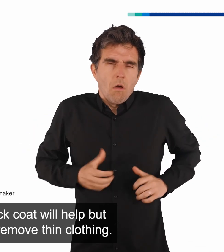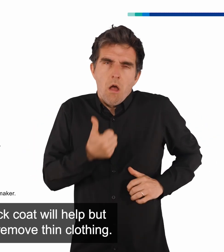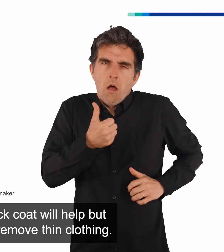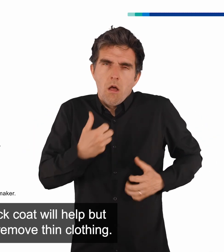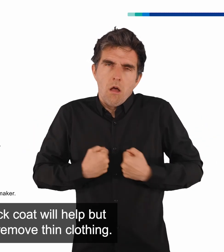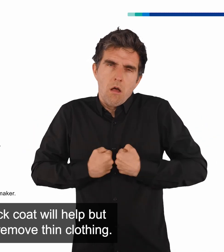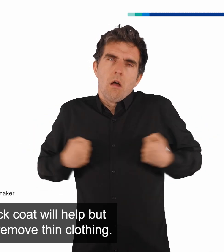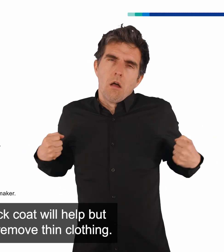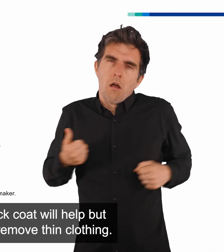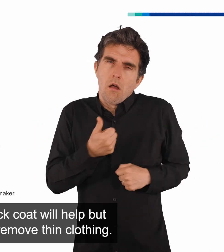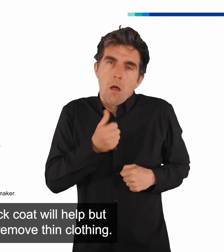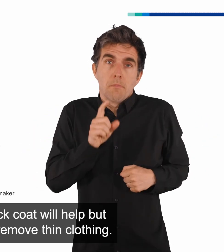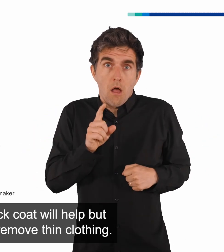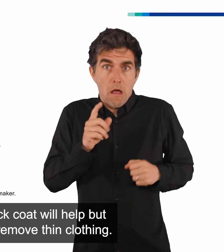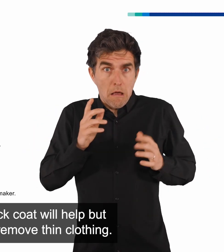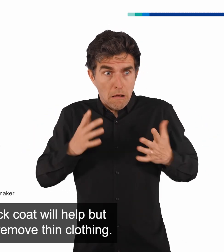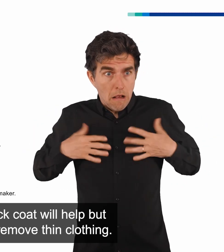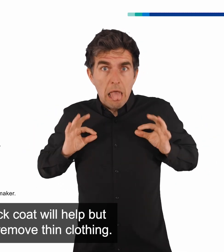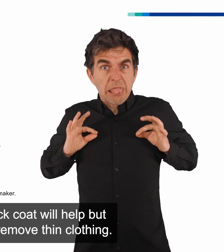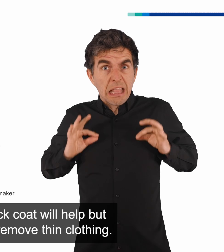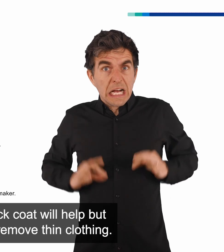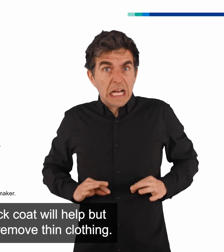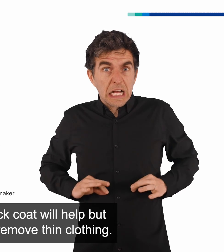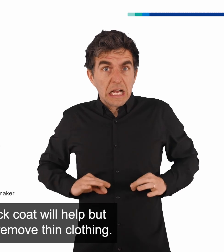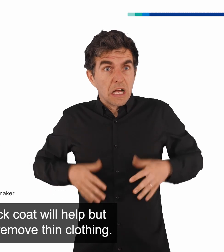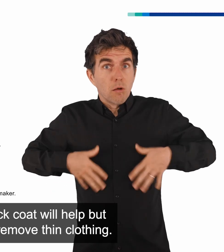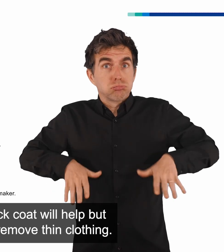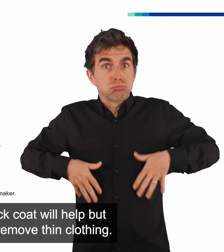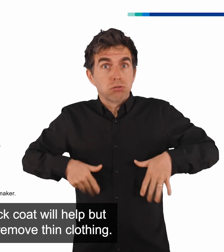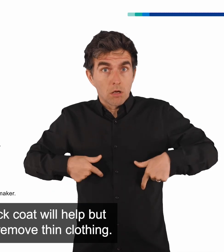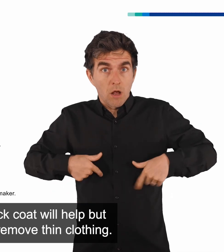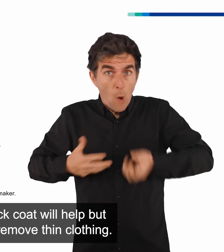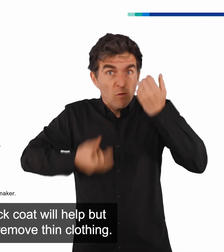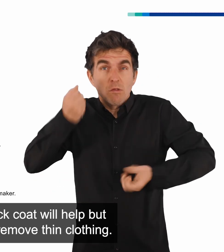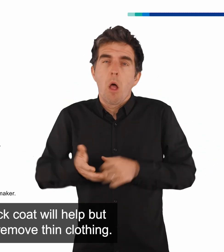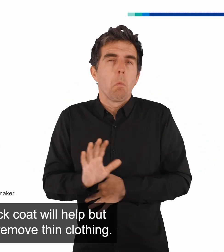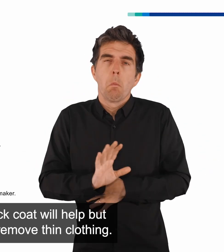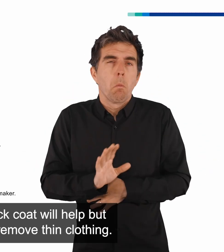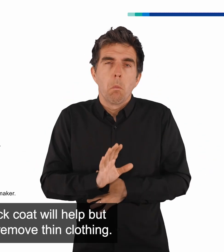Yes, sometimes. But saving their life is more important than a broken rib.